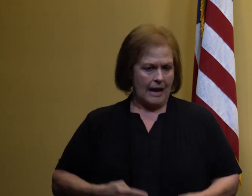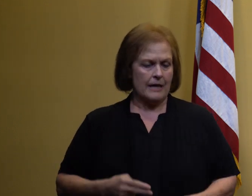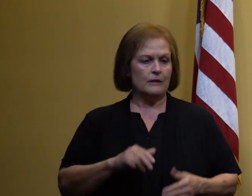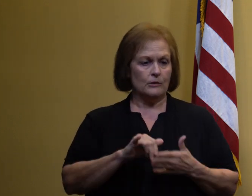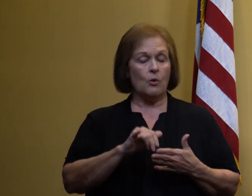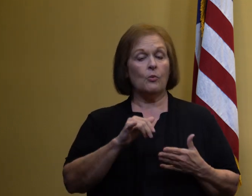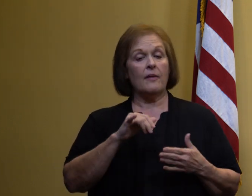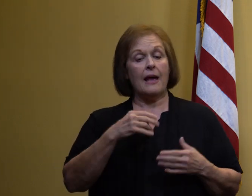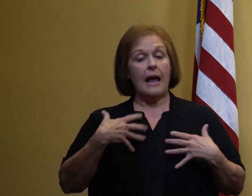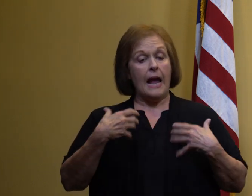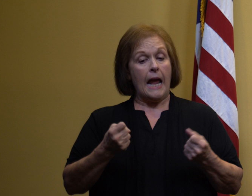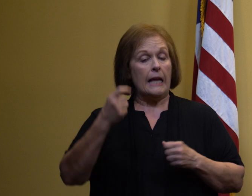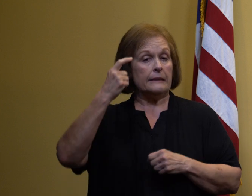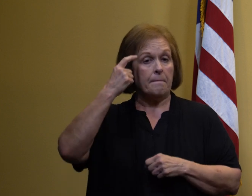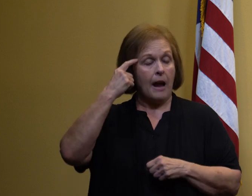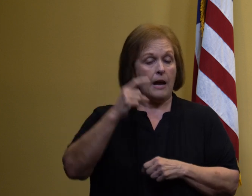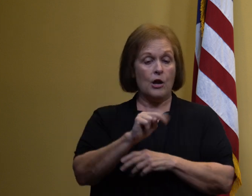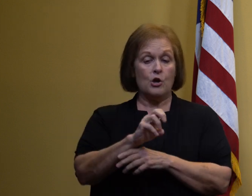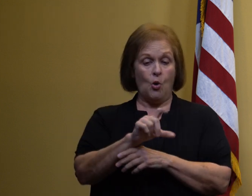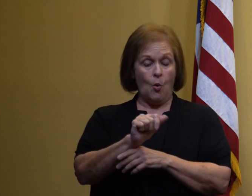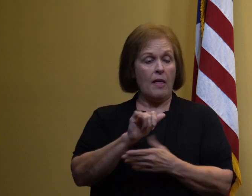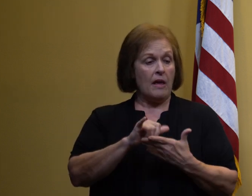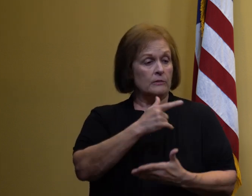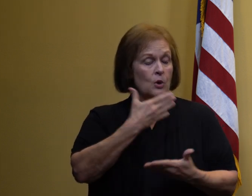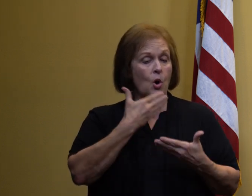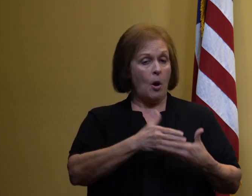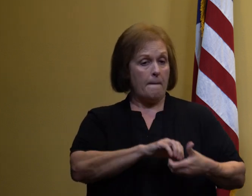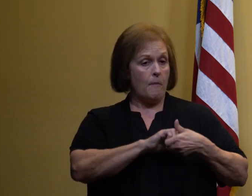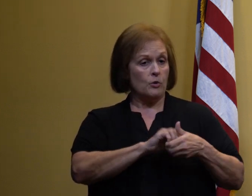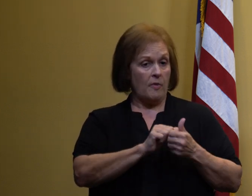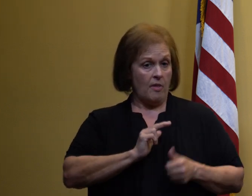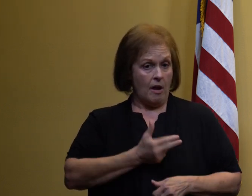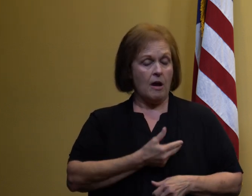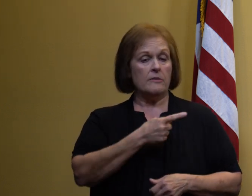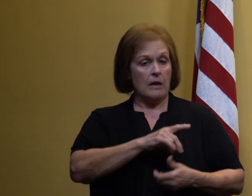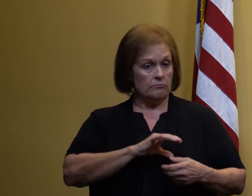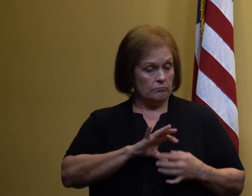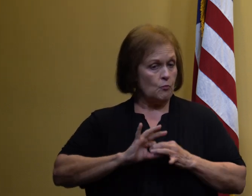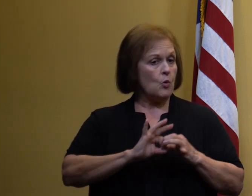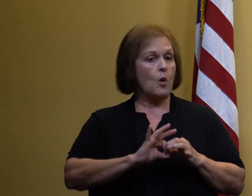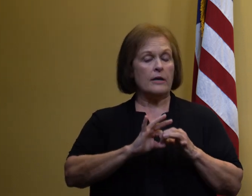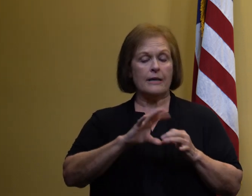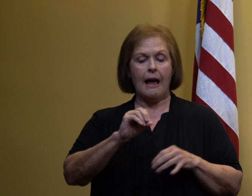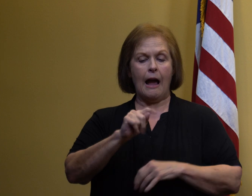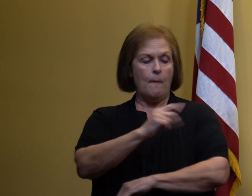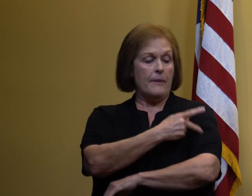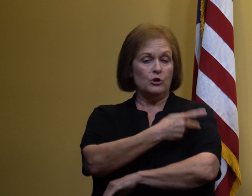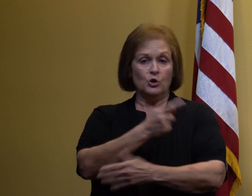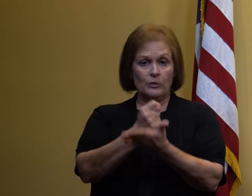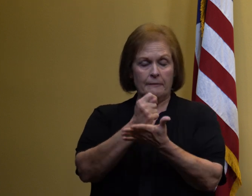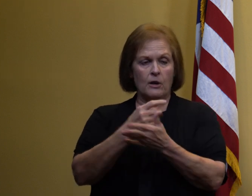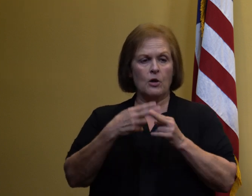NOLA is a trusted partner, and they have coordinated an assisted outpatient treatment